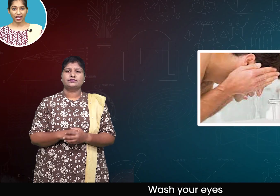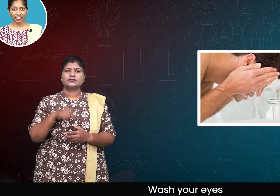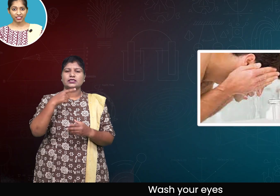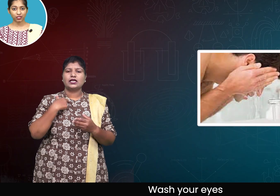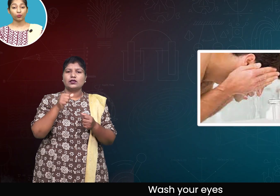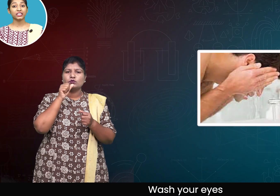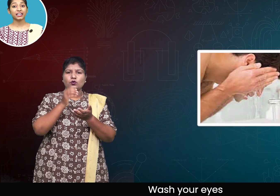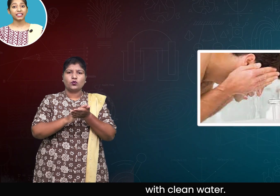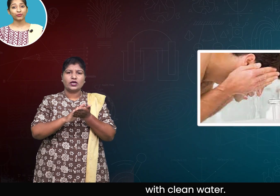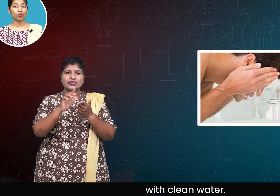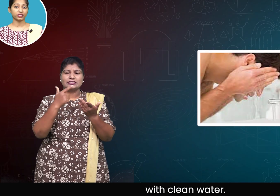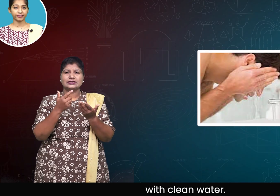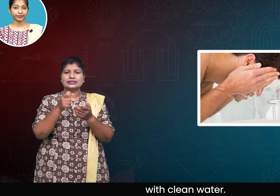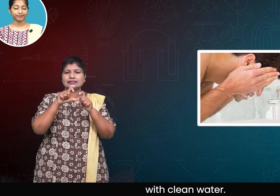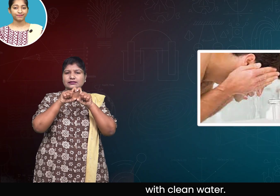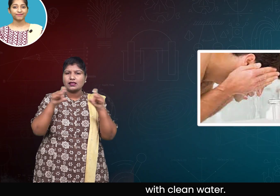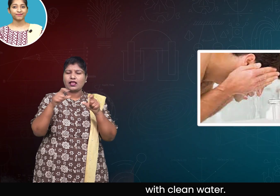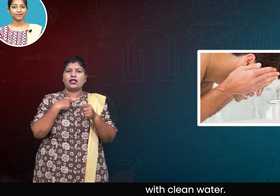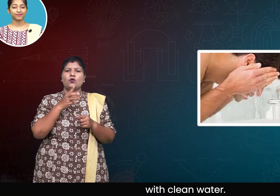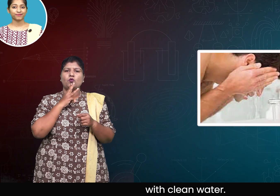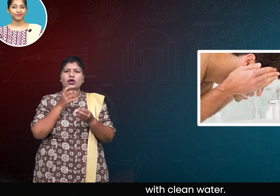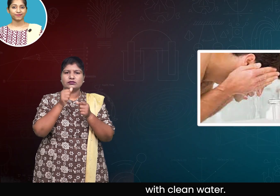wash your eyes with clean water.